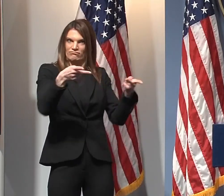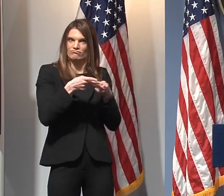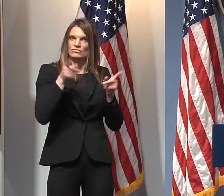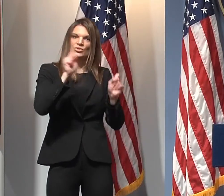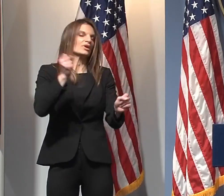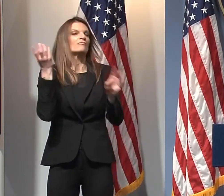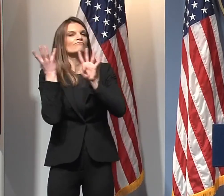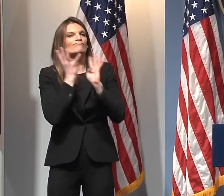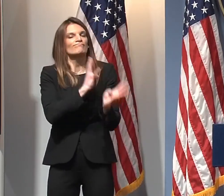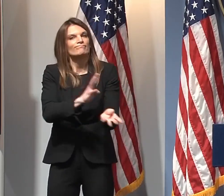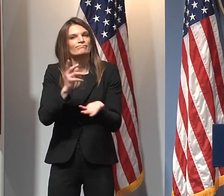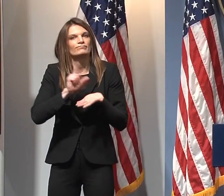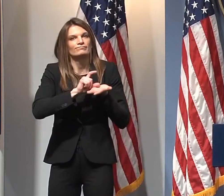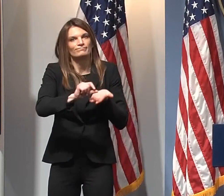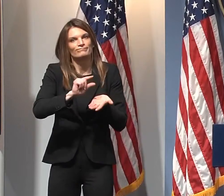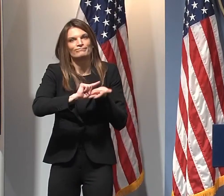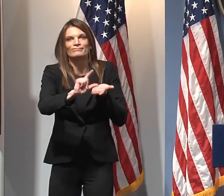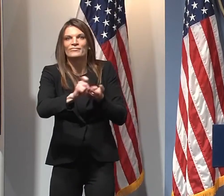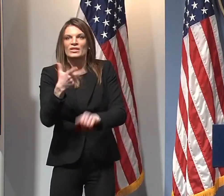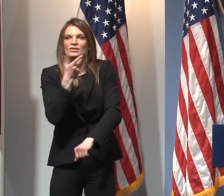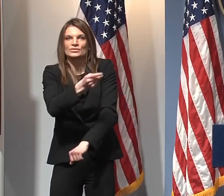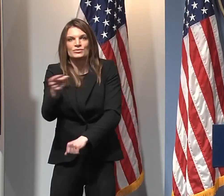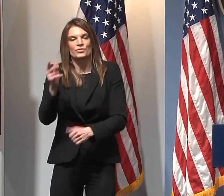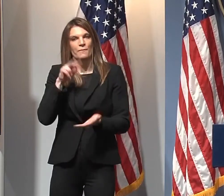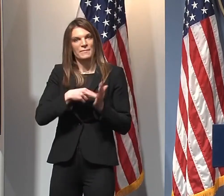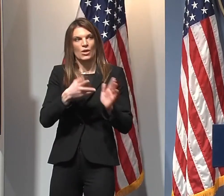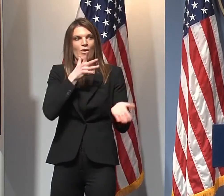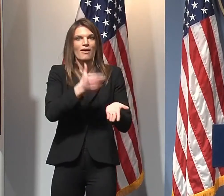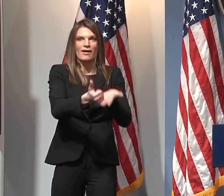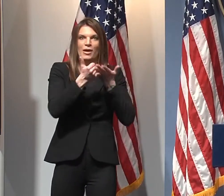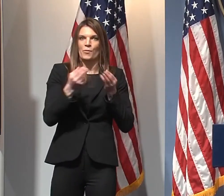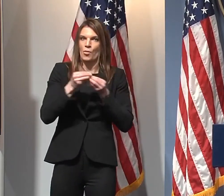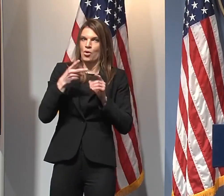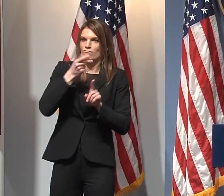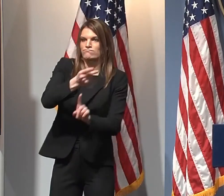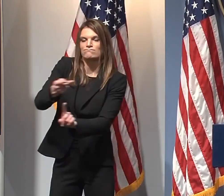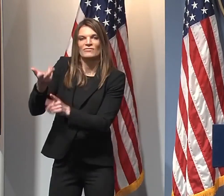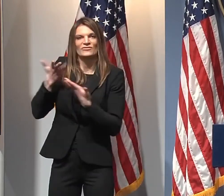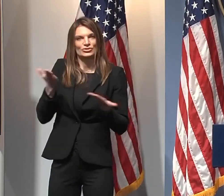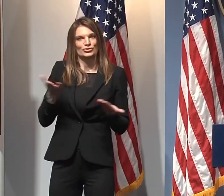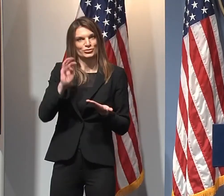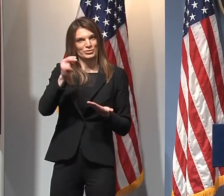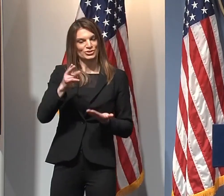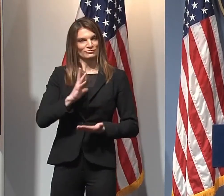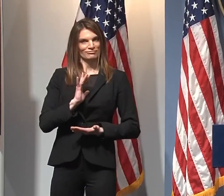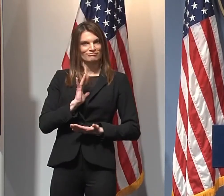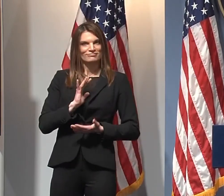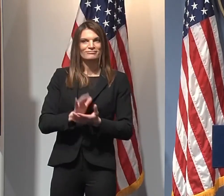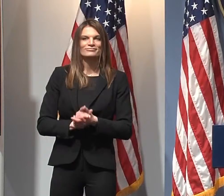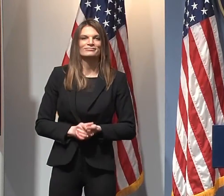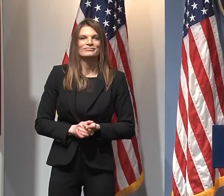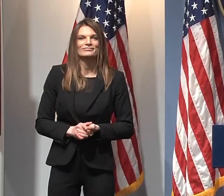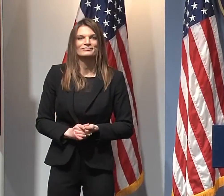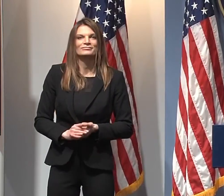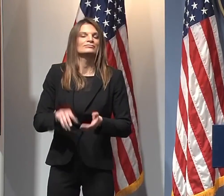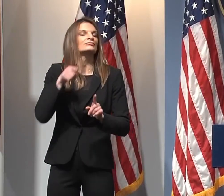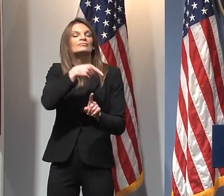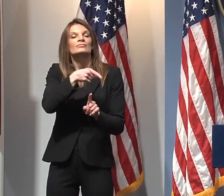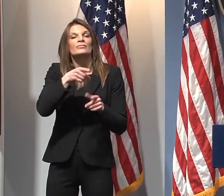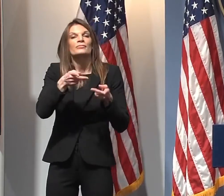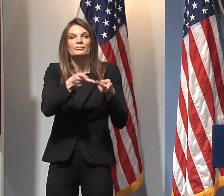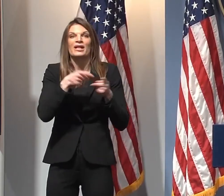will help bring us even closer to our goal. This site will provide 6,000 doses of vaccine per day